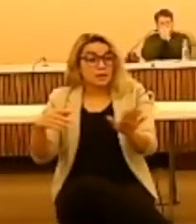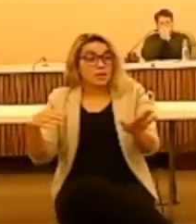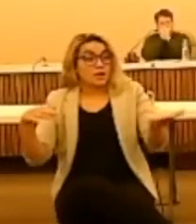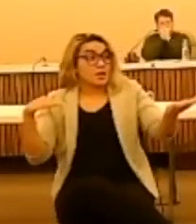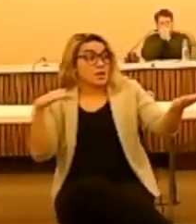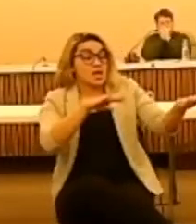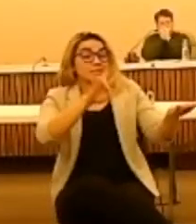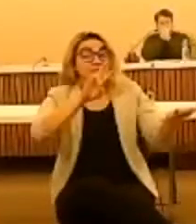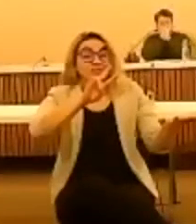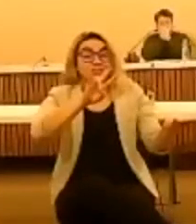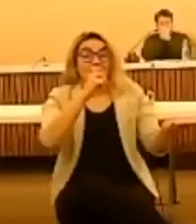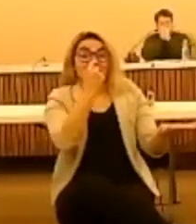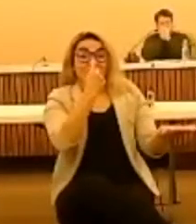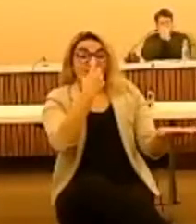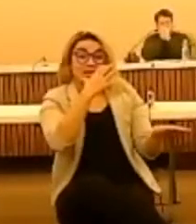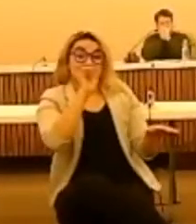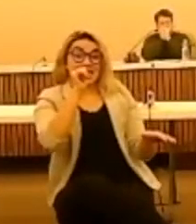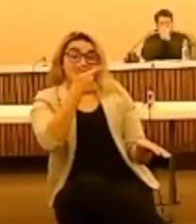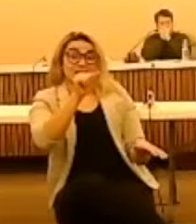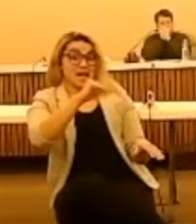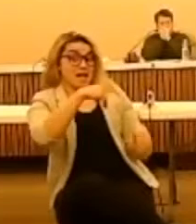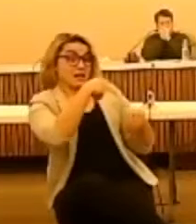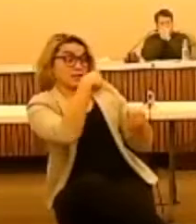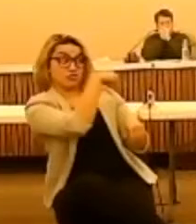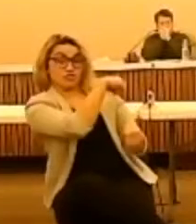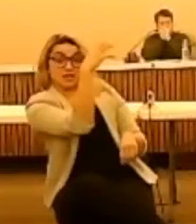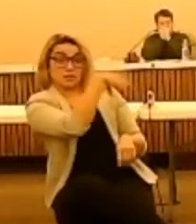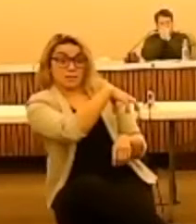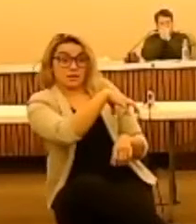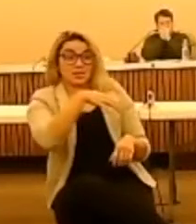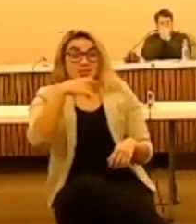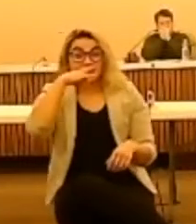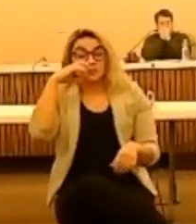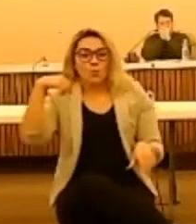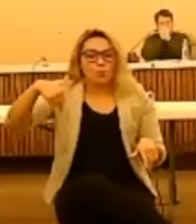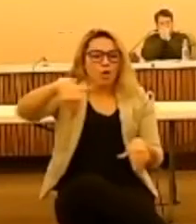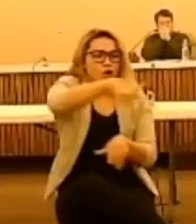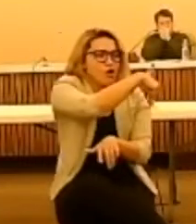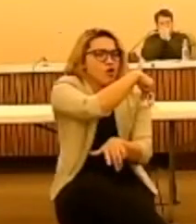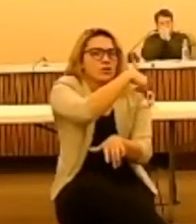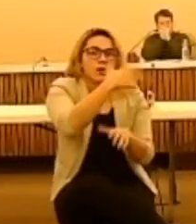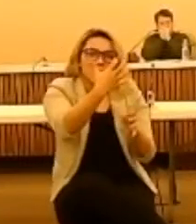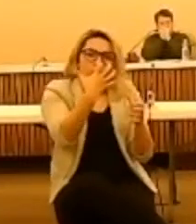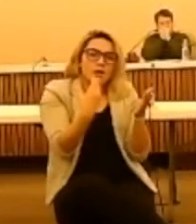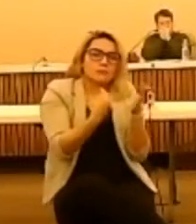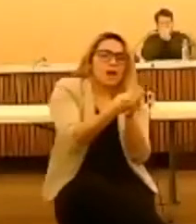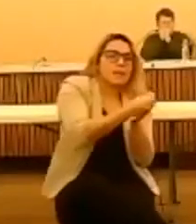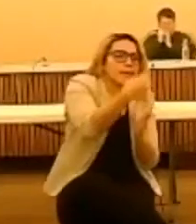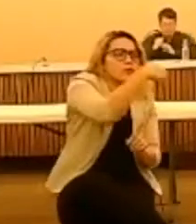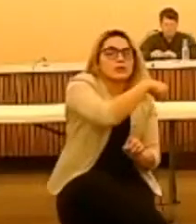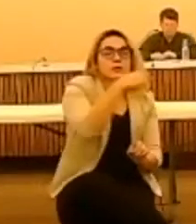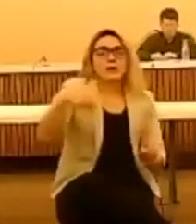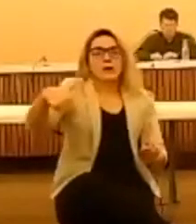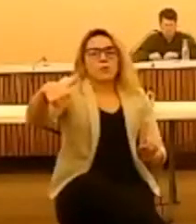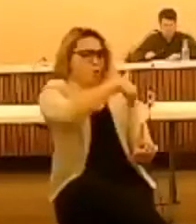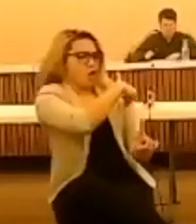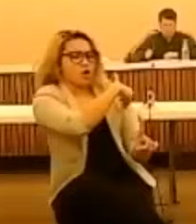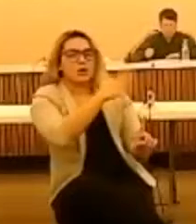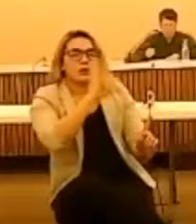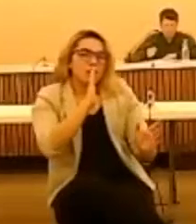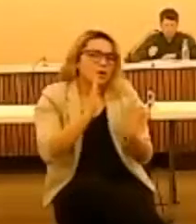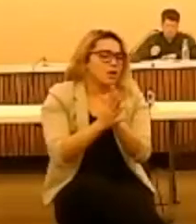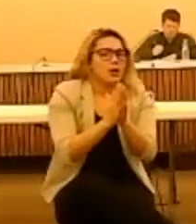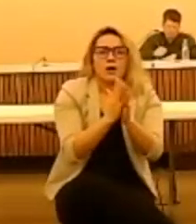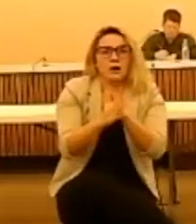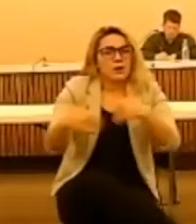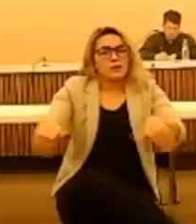walk light, and this will just add the traffic. And additionally, the traffic review that was done, we're in a time